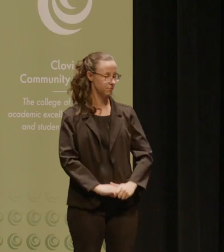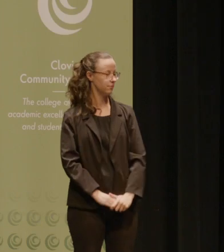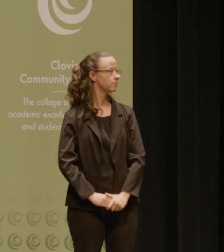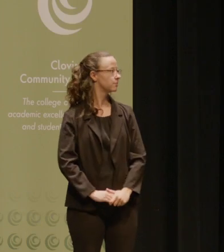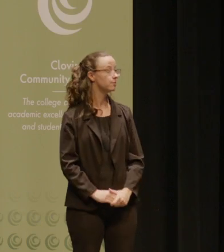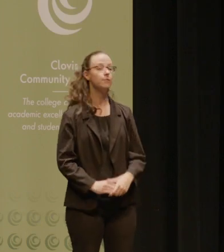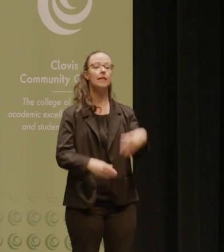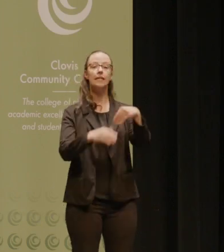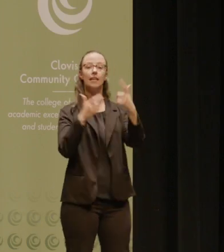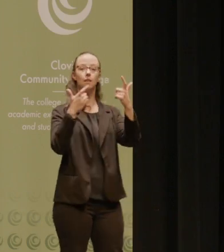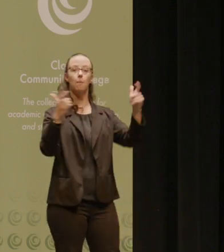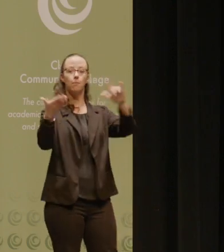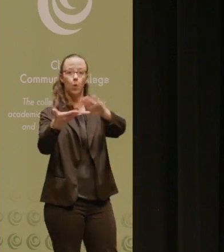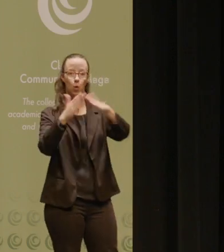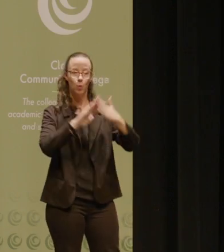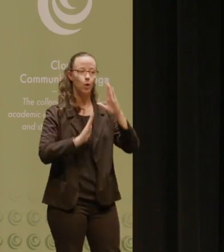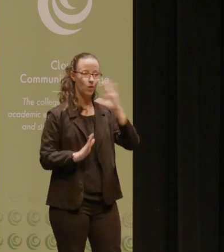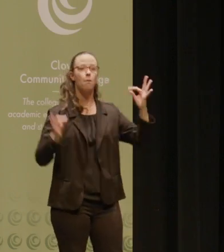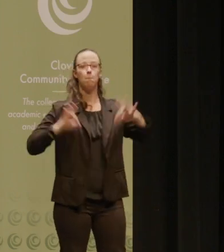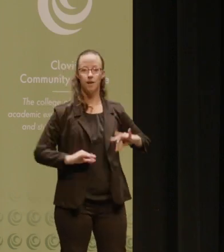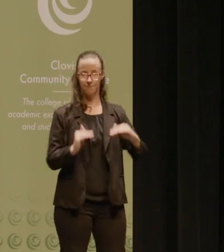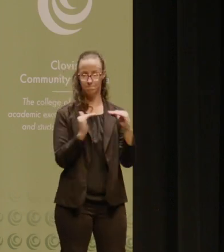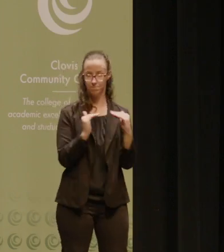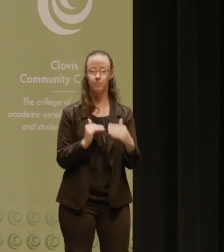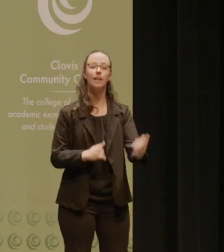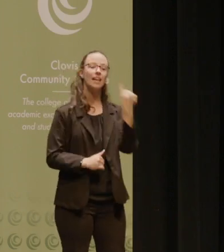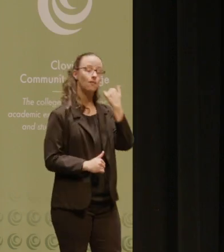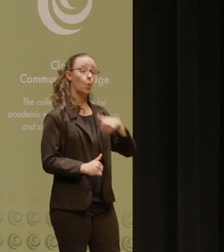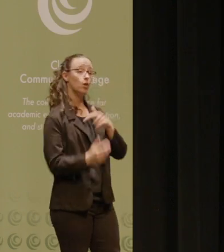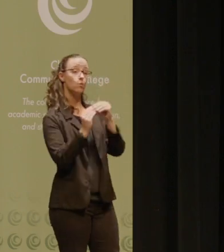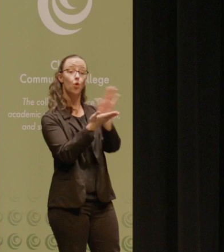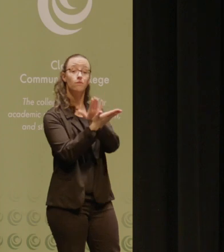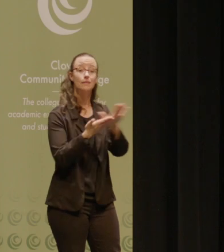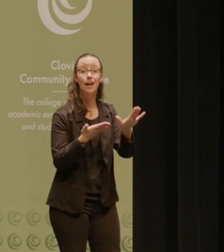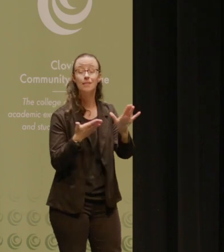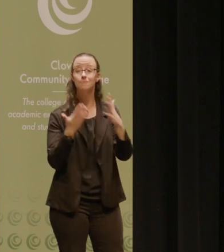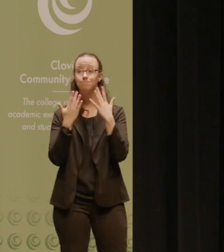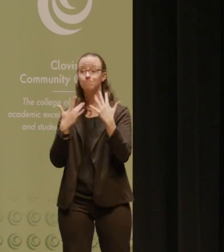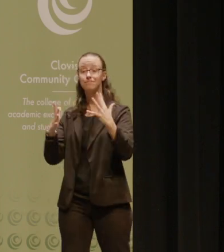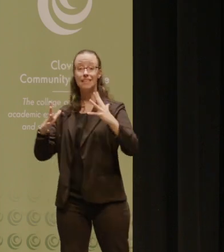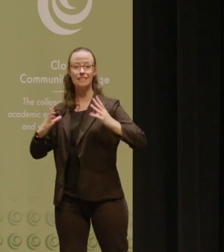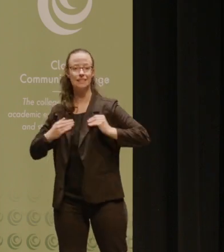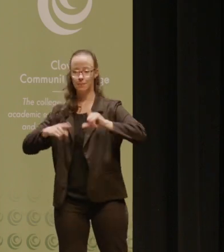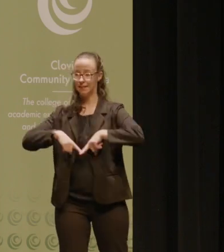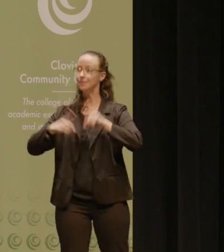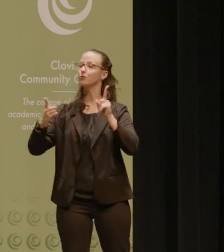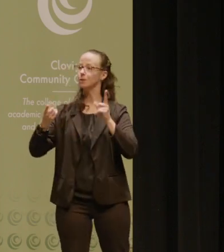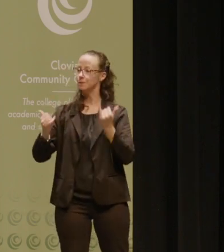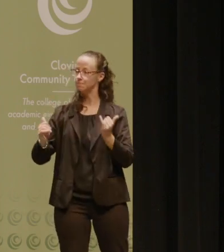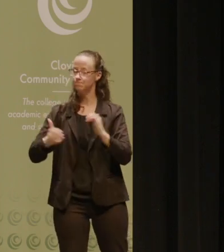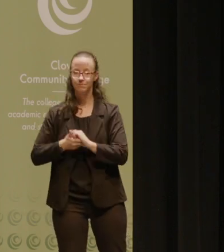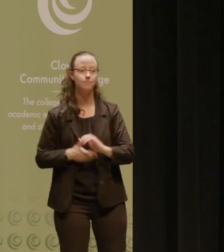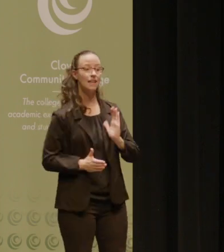In a larger community, we'll benefit as well if we could be a little more kinder and accepting of differences. Our